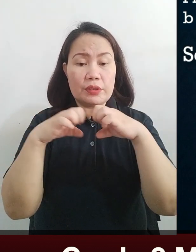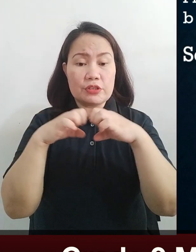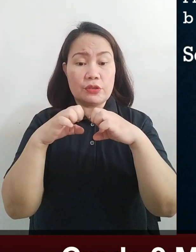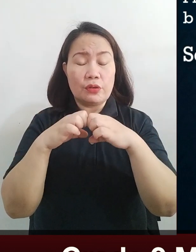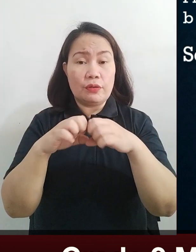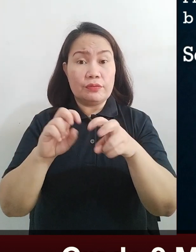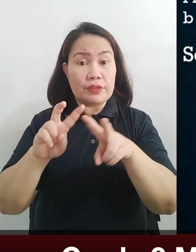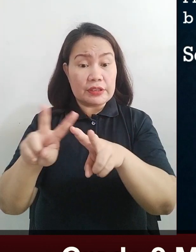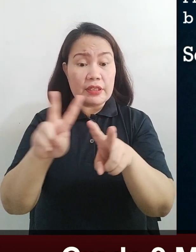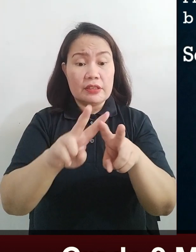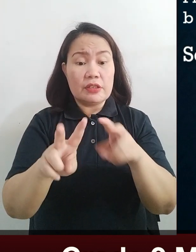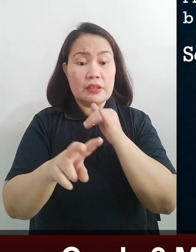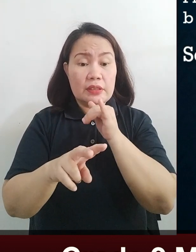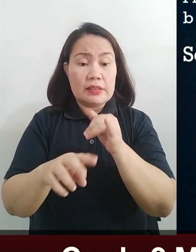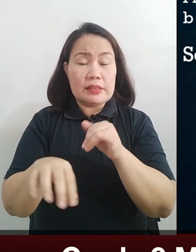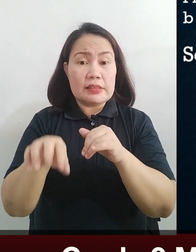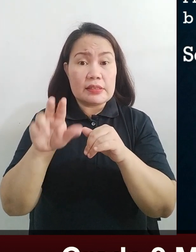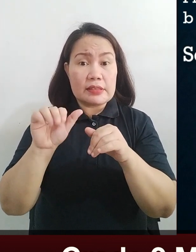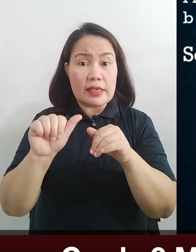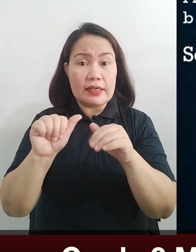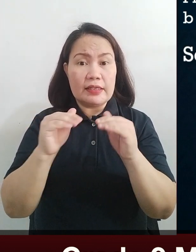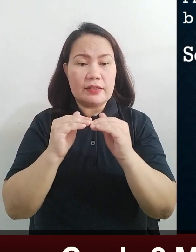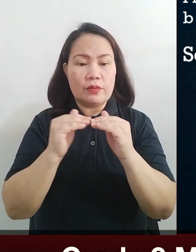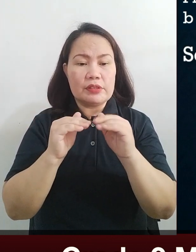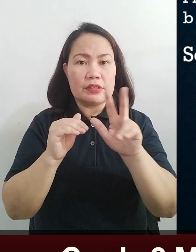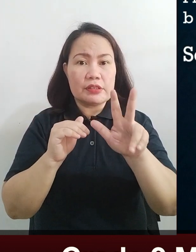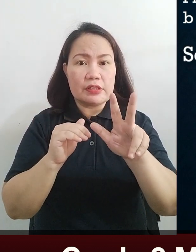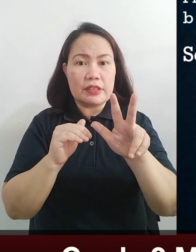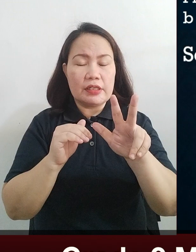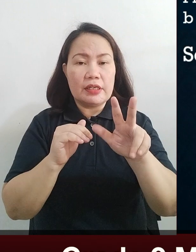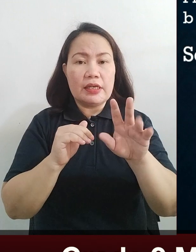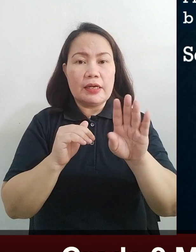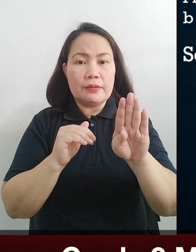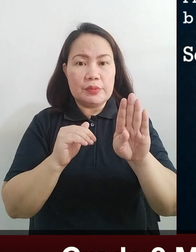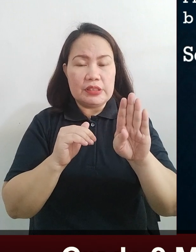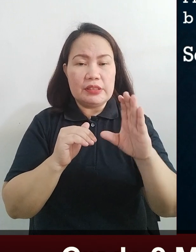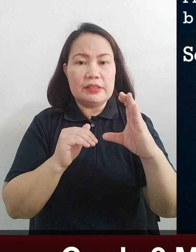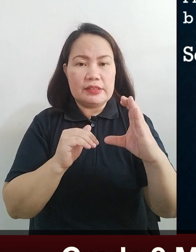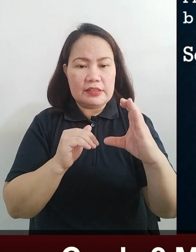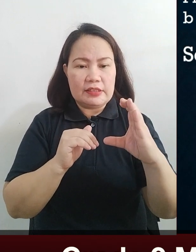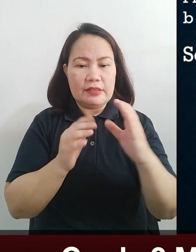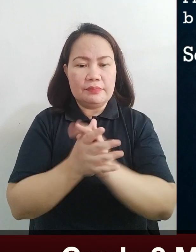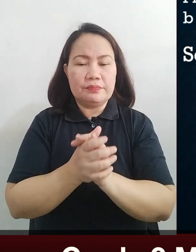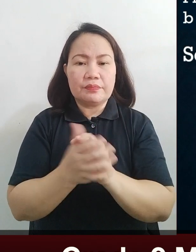required equation of variation is A equals 3BC.